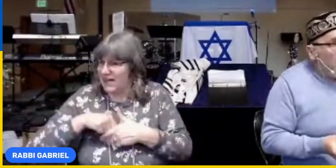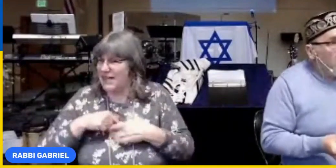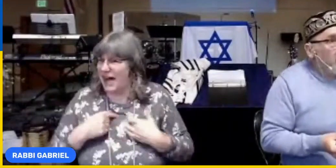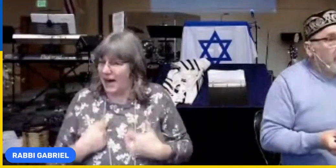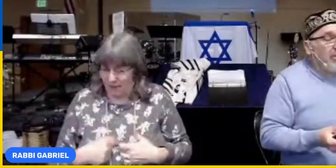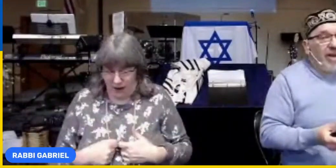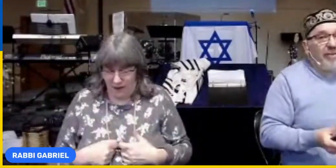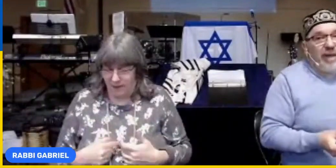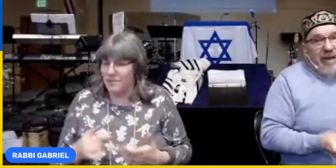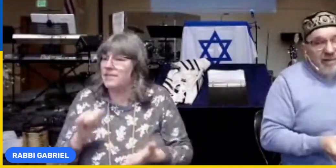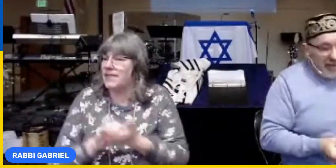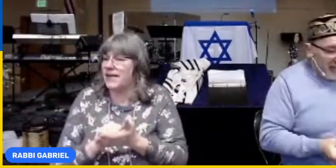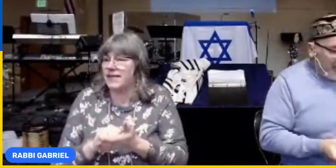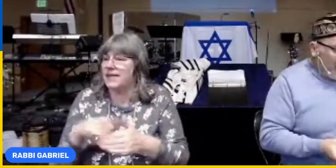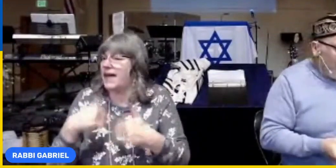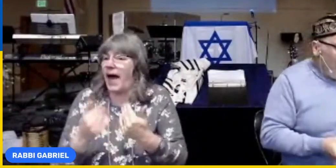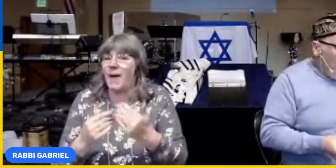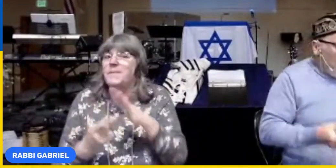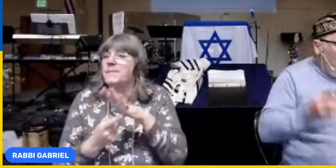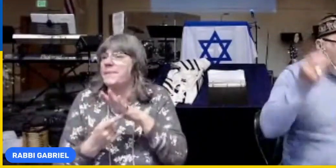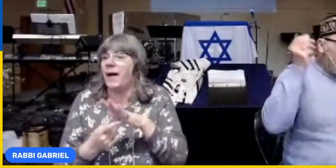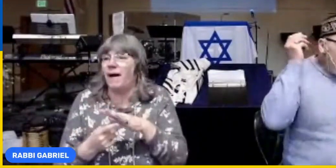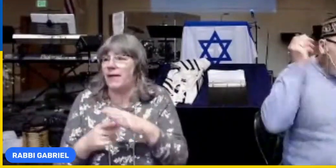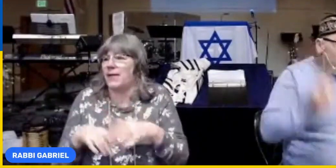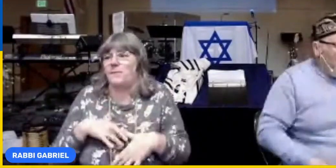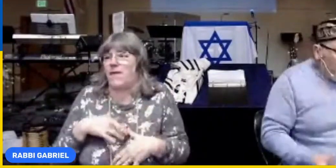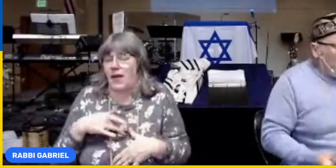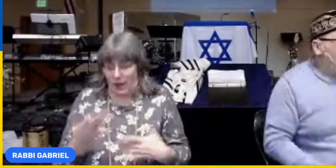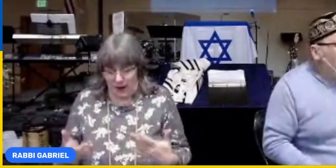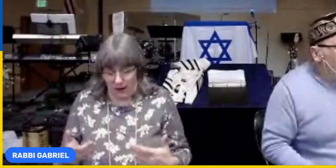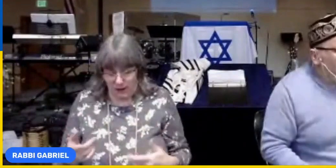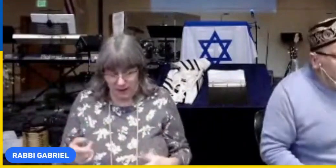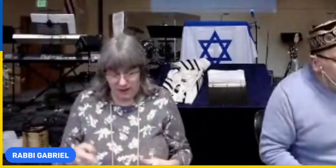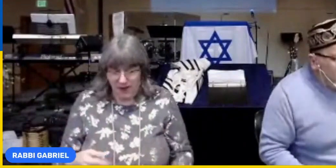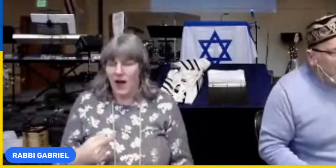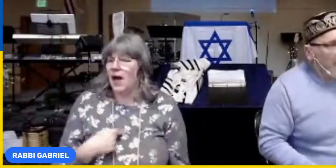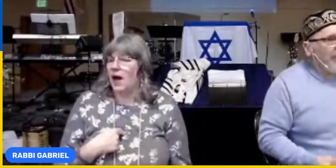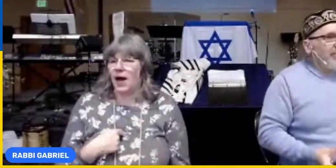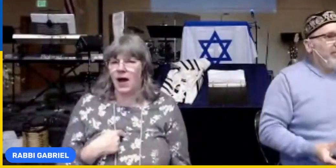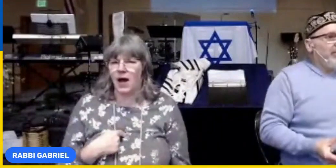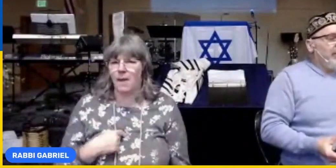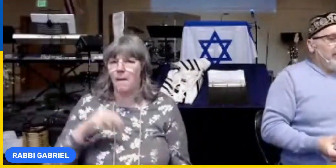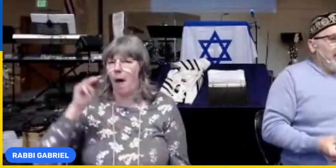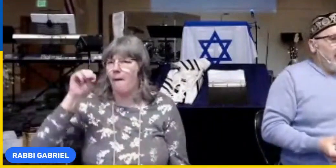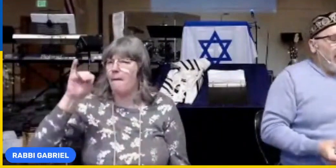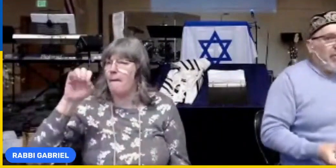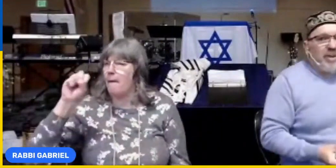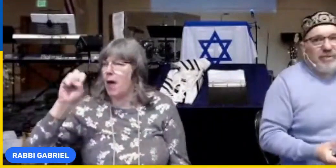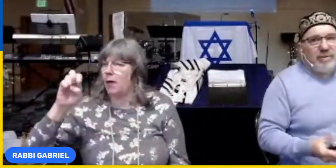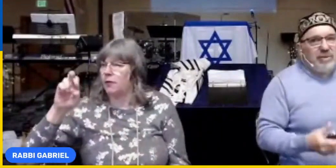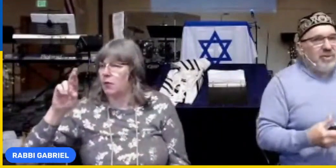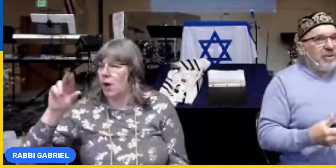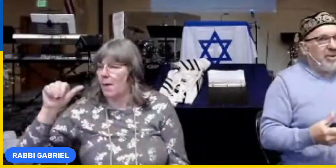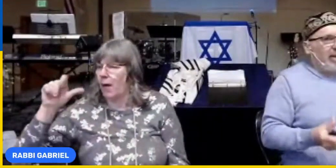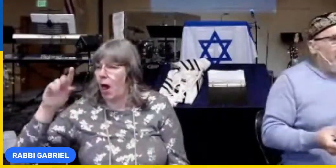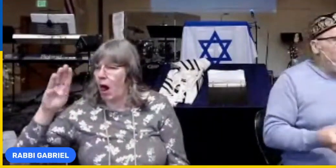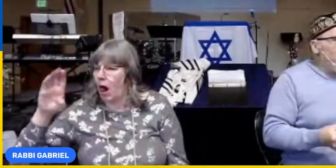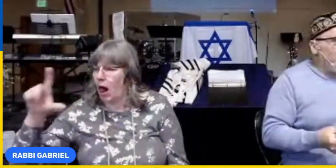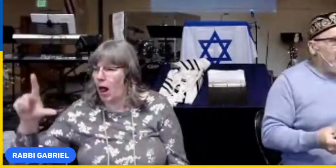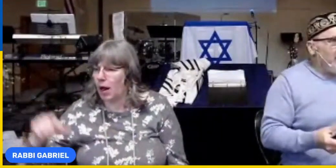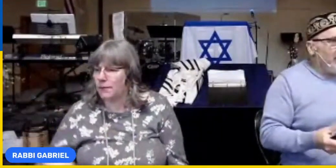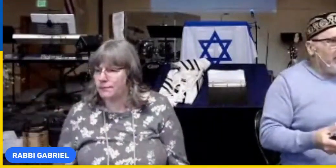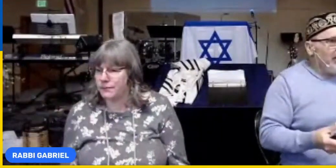Paul continues his own self-analysis. He says, what a miserable creature I am. I wonder if you went to see